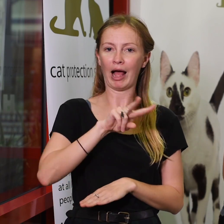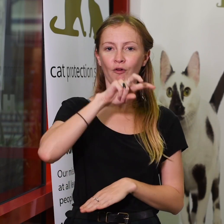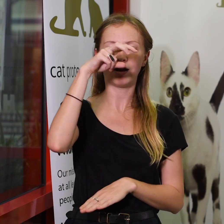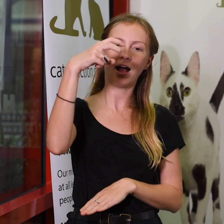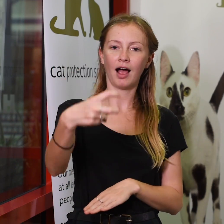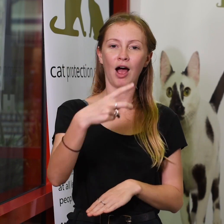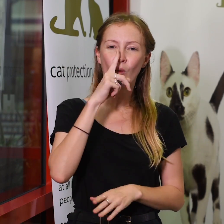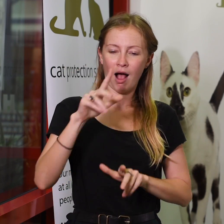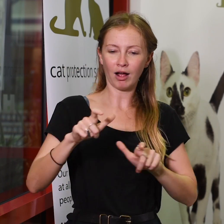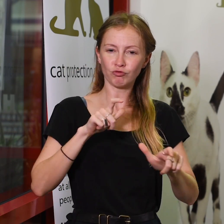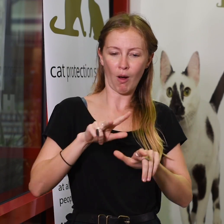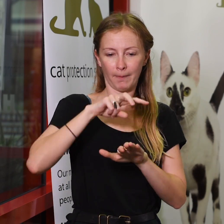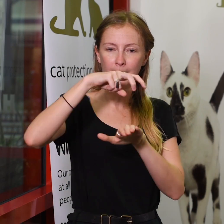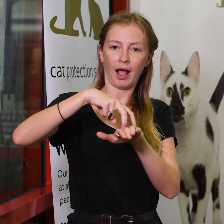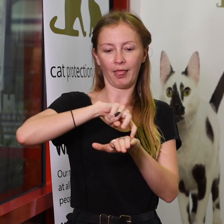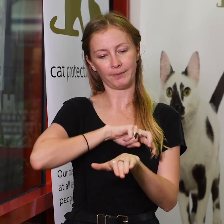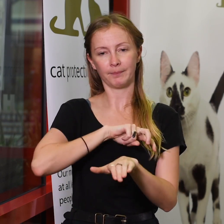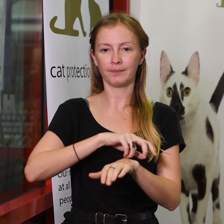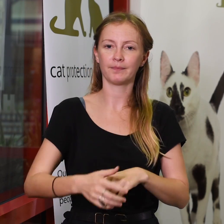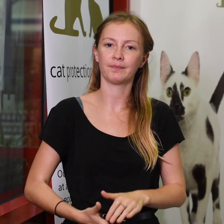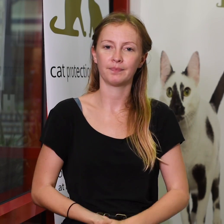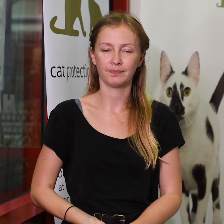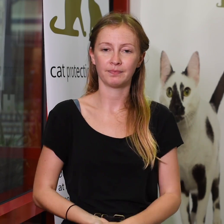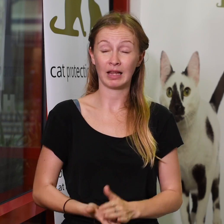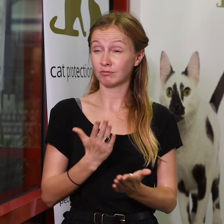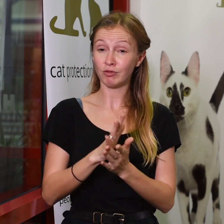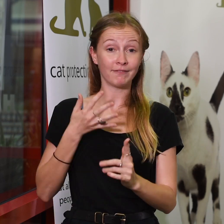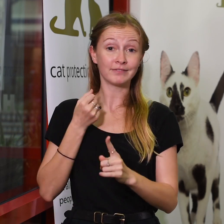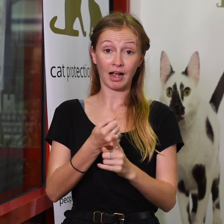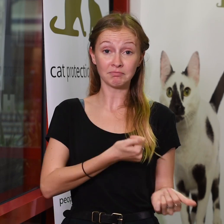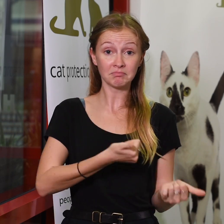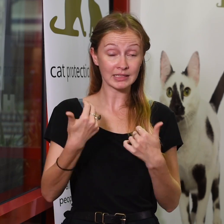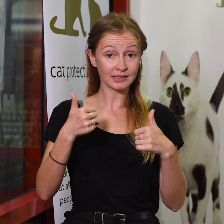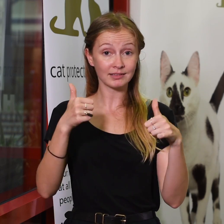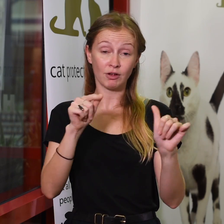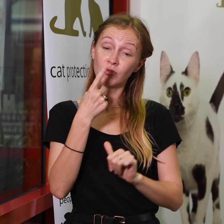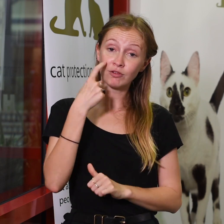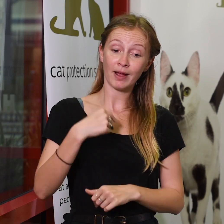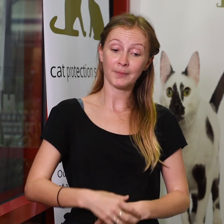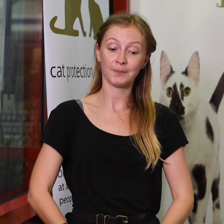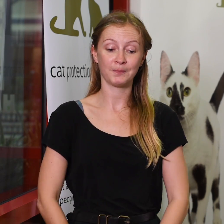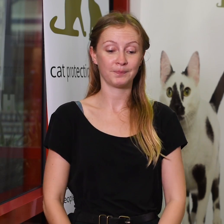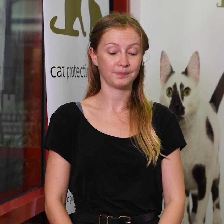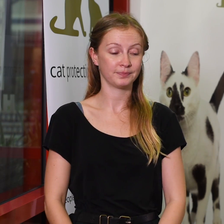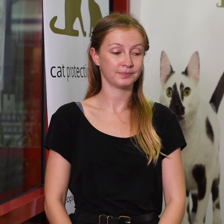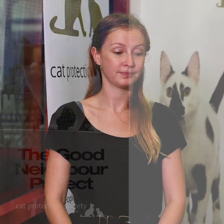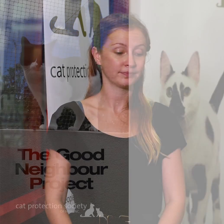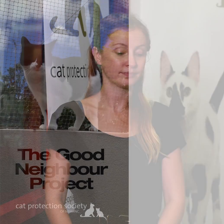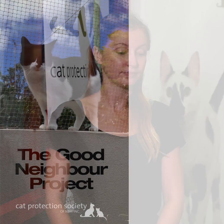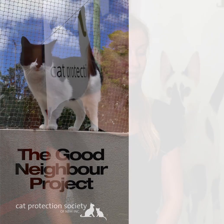the yard. They're very, very, very effective. So they're good as well.